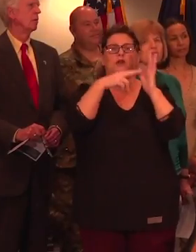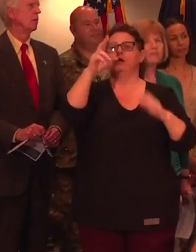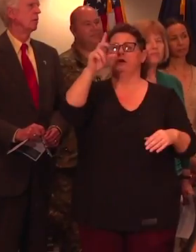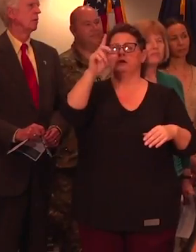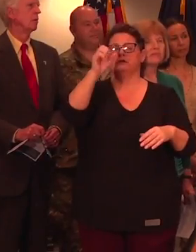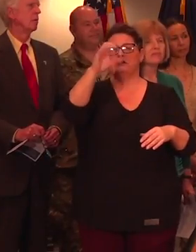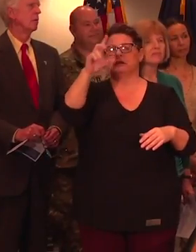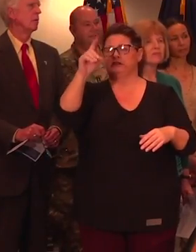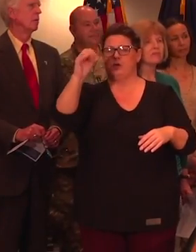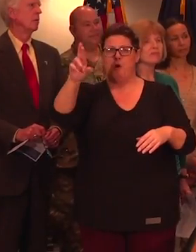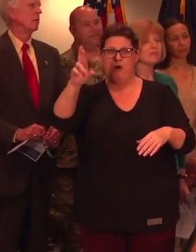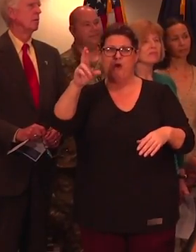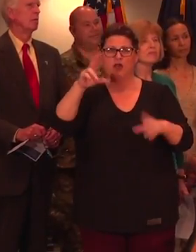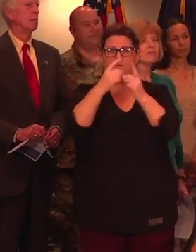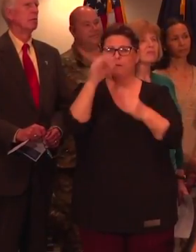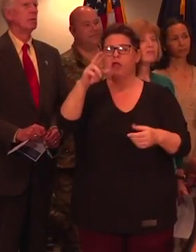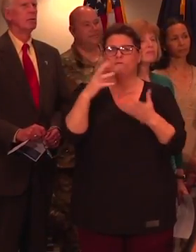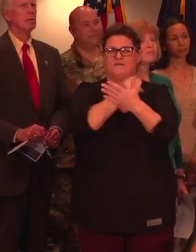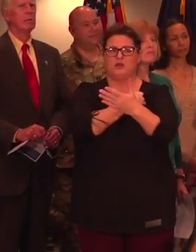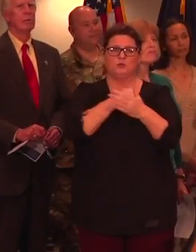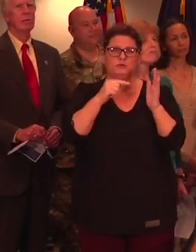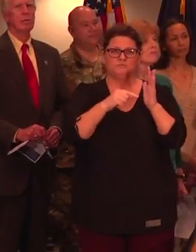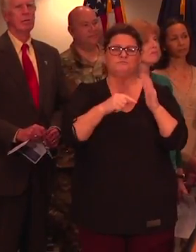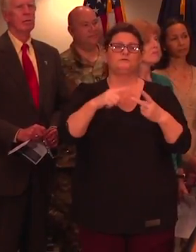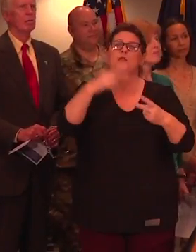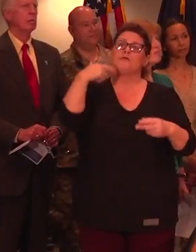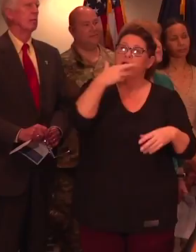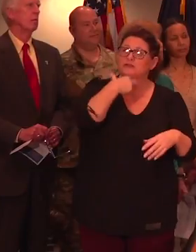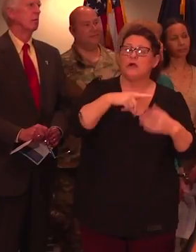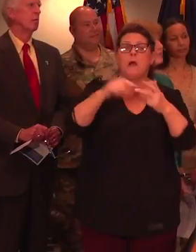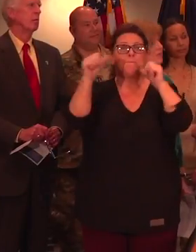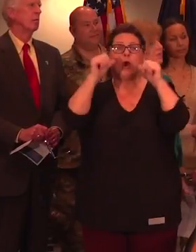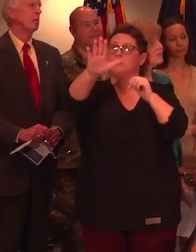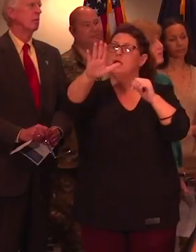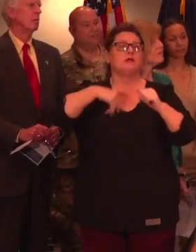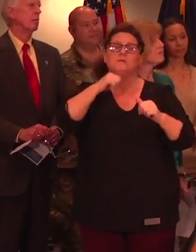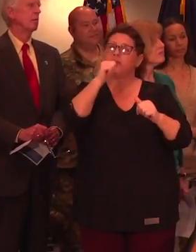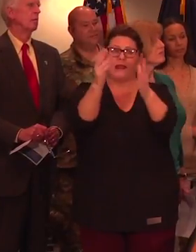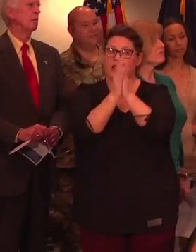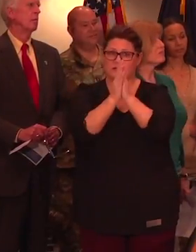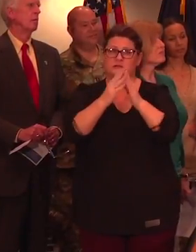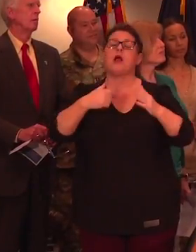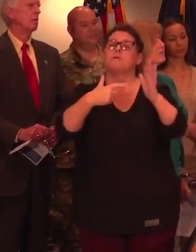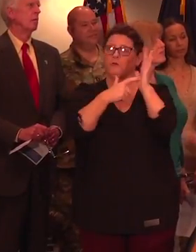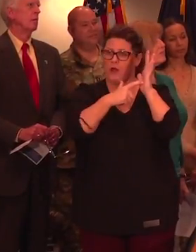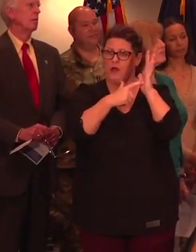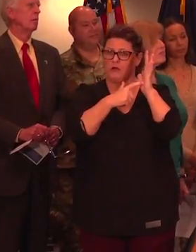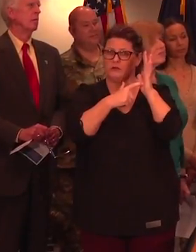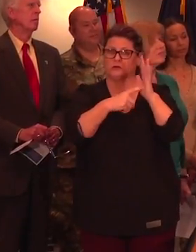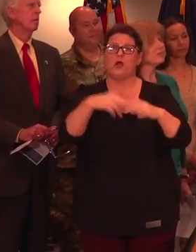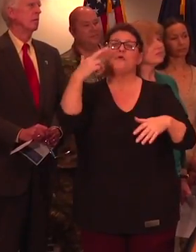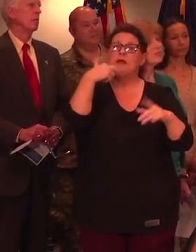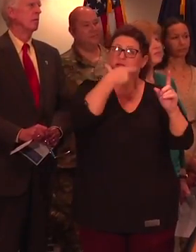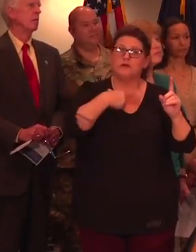Federal Revenue Service. Restaurants and bars, now this is a requirement, restaurants and bars must close